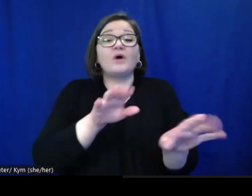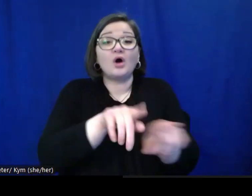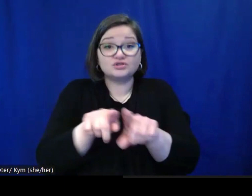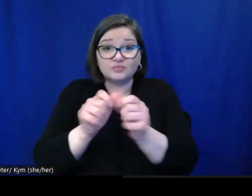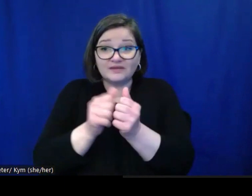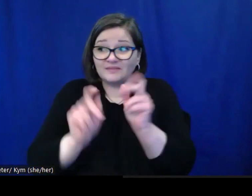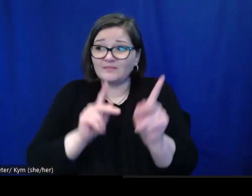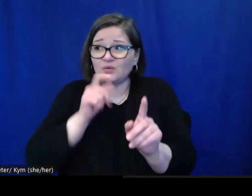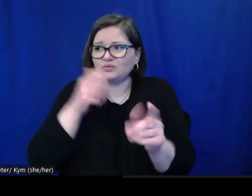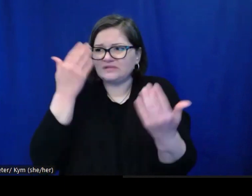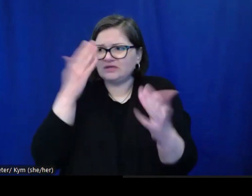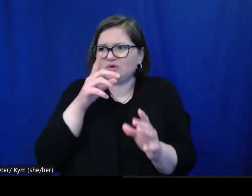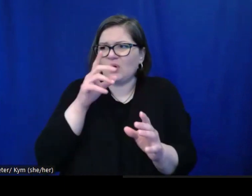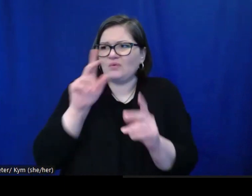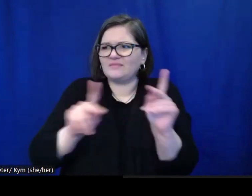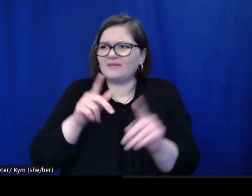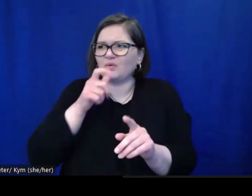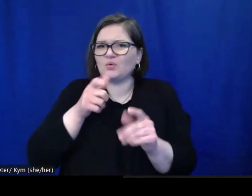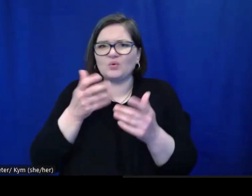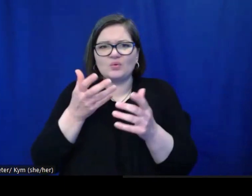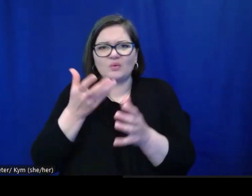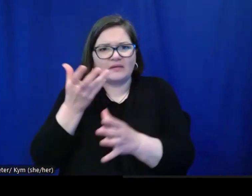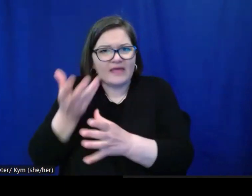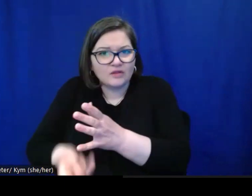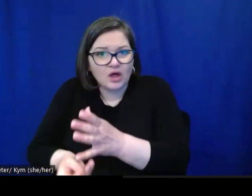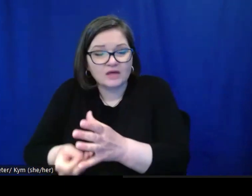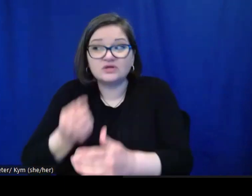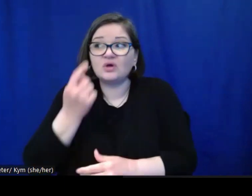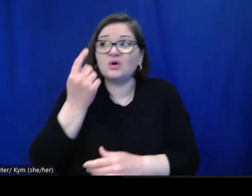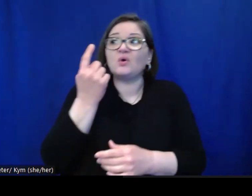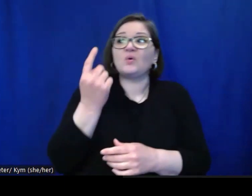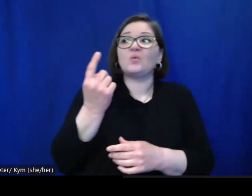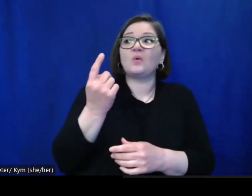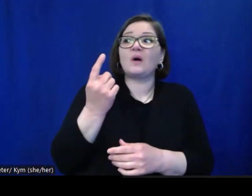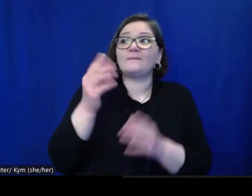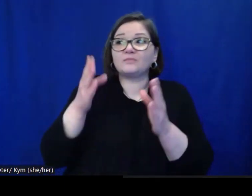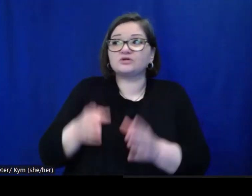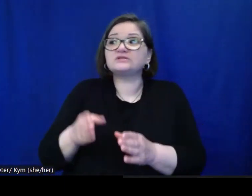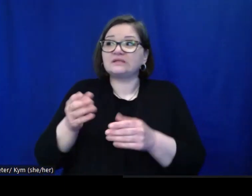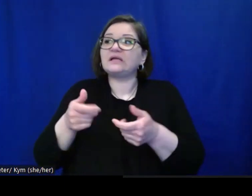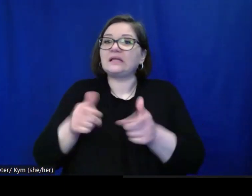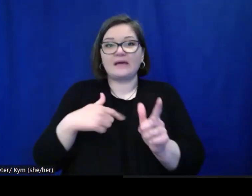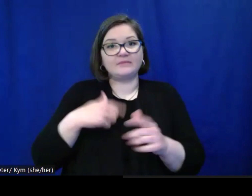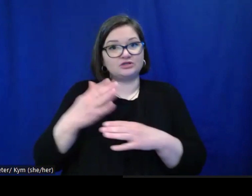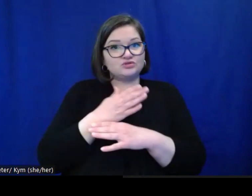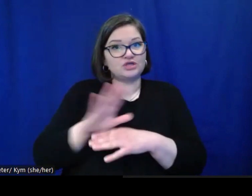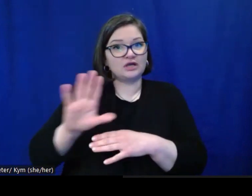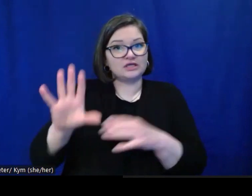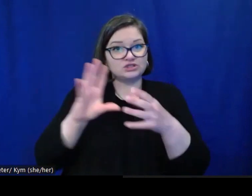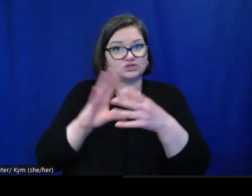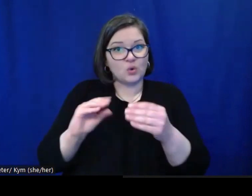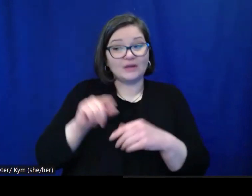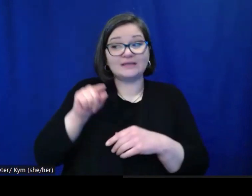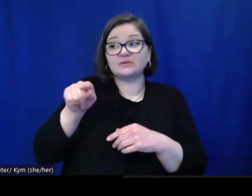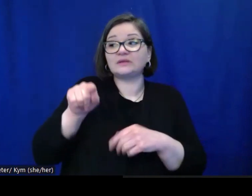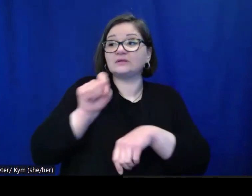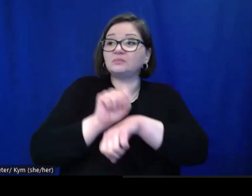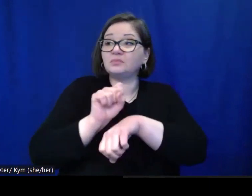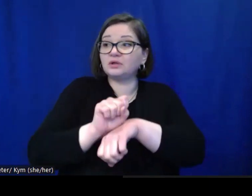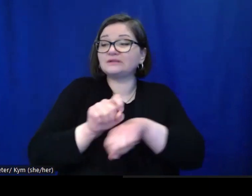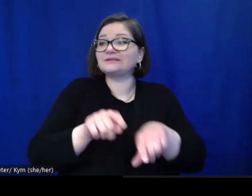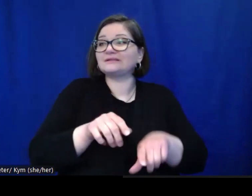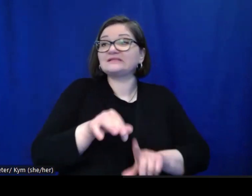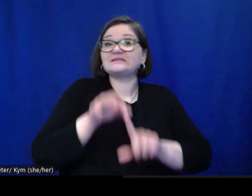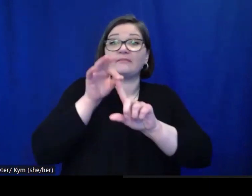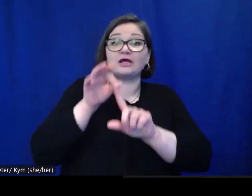Okay, I have one very special veteran who's allowed me to share this story this morning, and he worked as a special